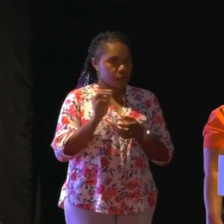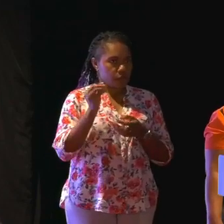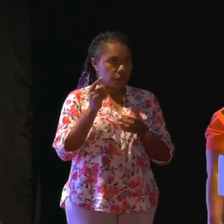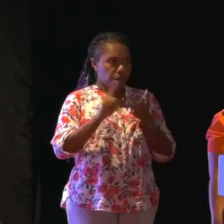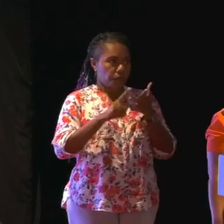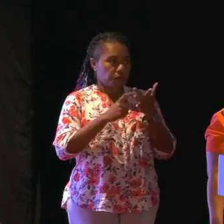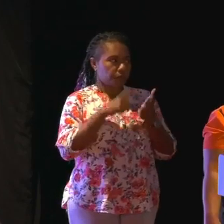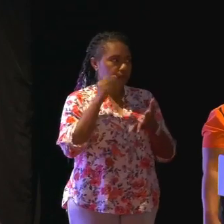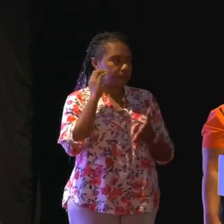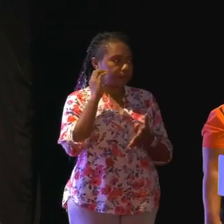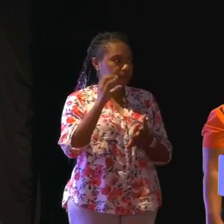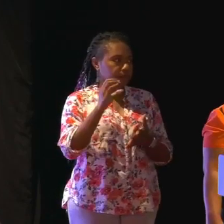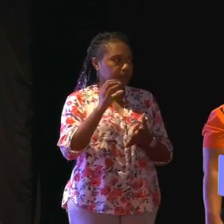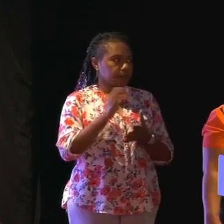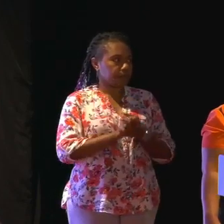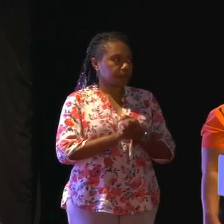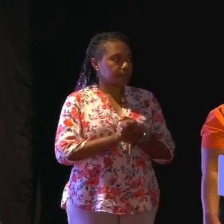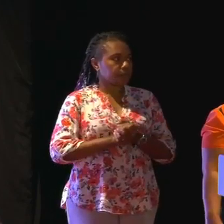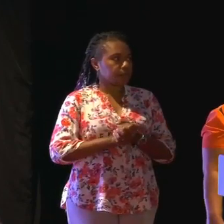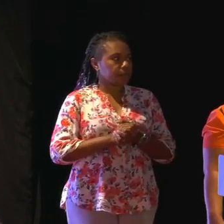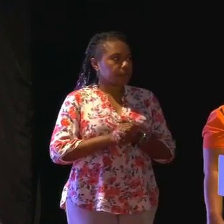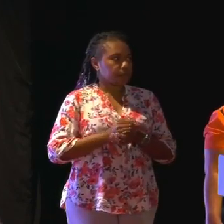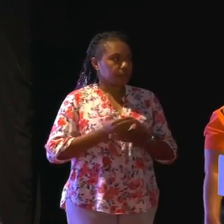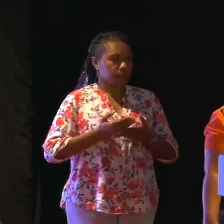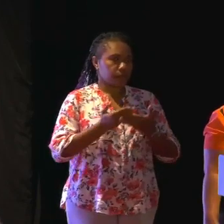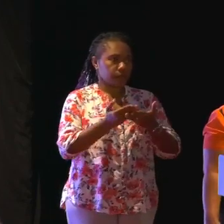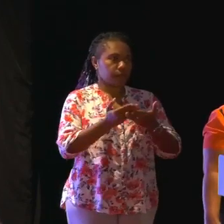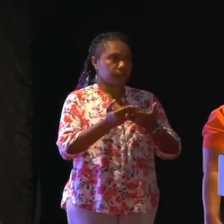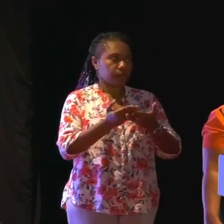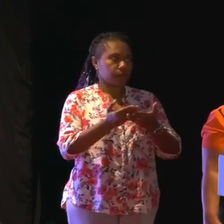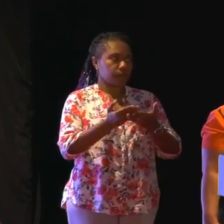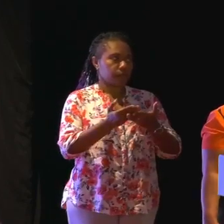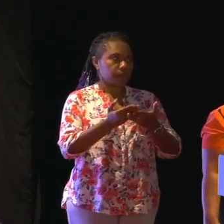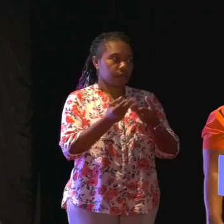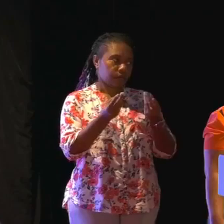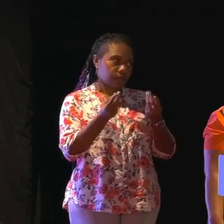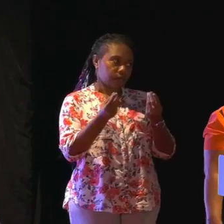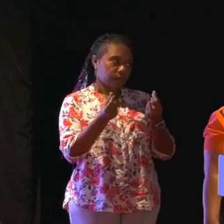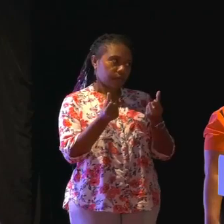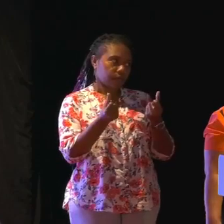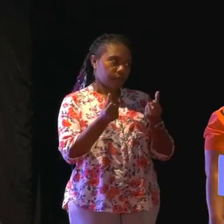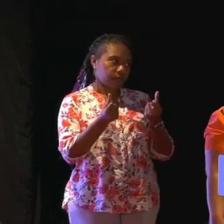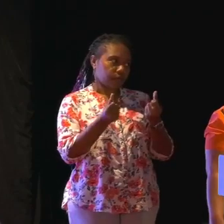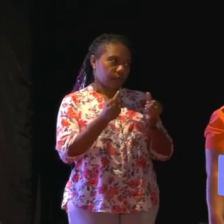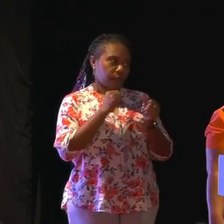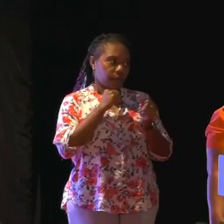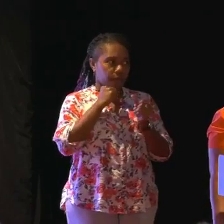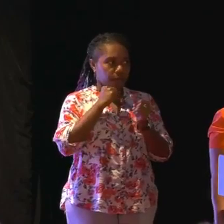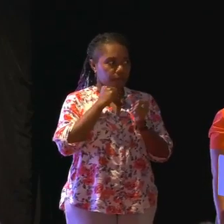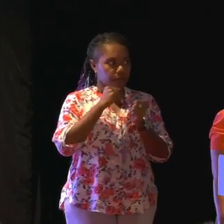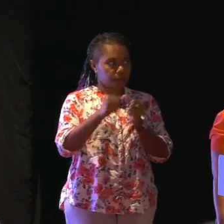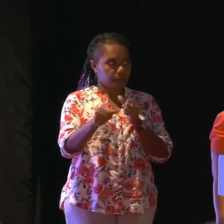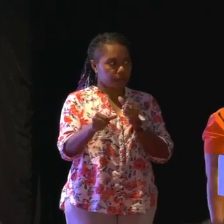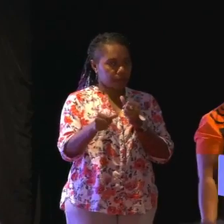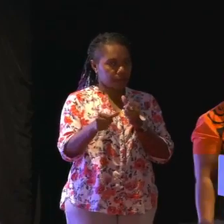IRC would also want to offer simpler and efficient payment support systems to taxpayers.